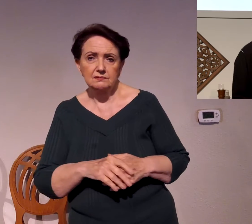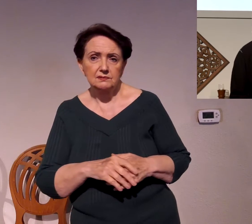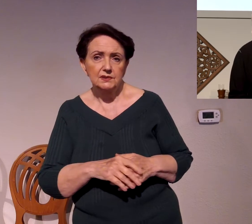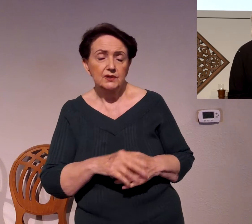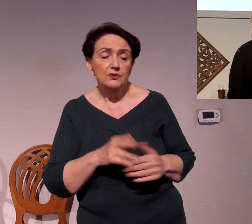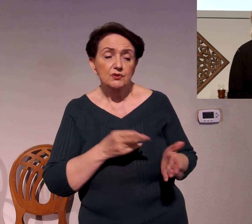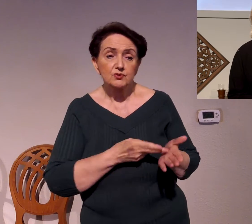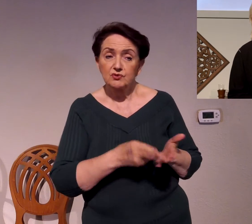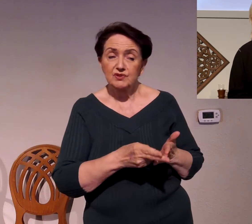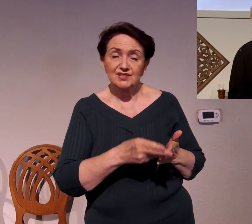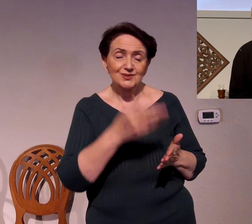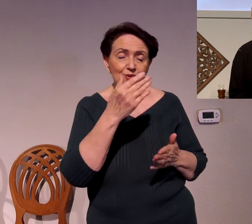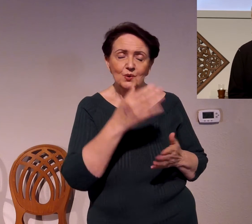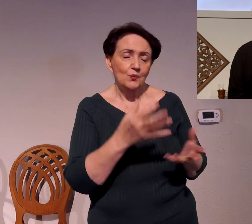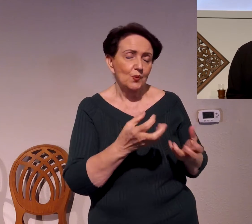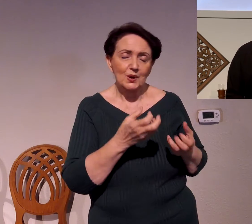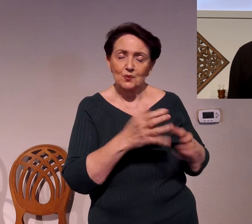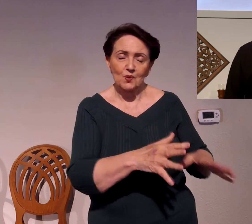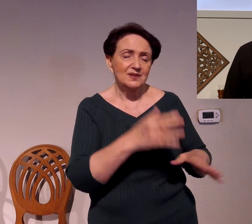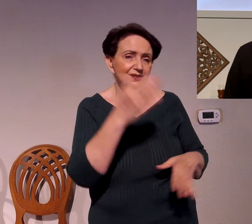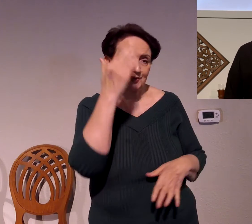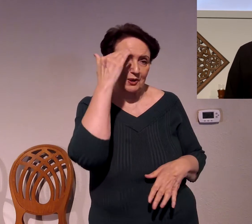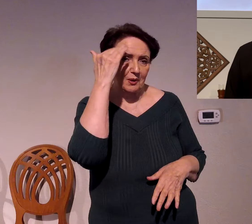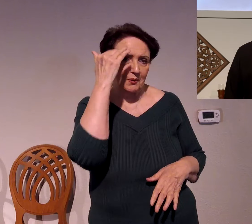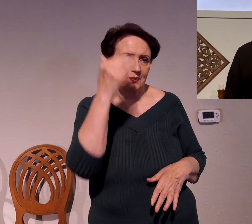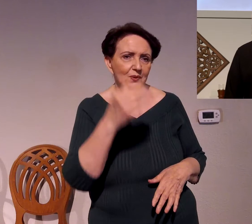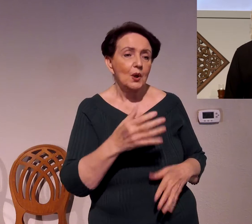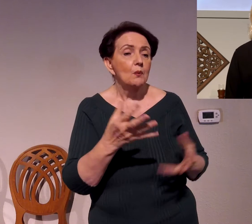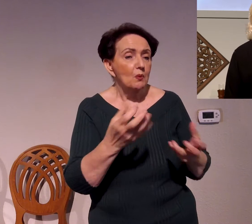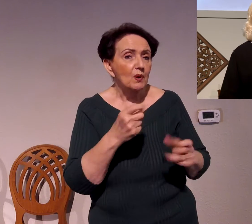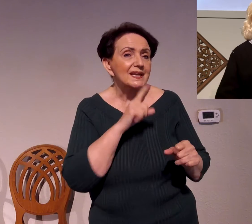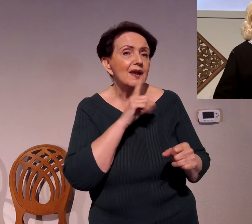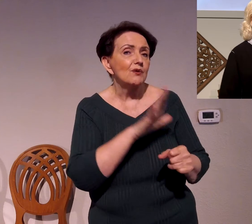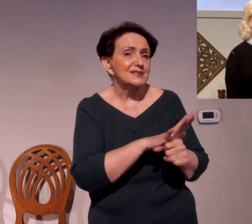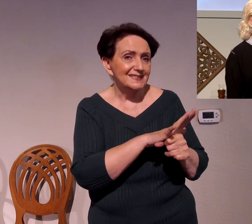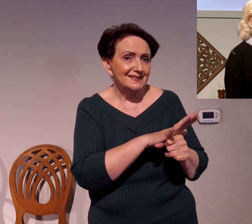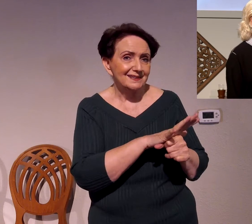want to know. We actually want somebody to give us a guarantee, don't we?